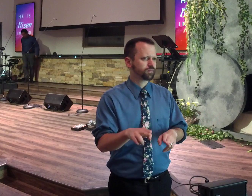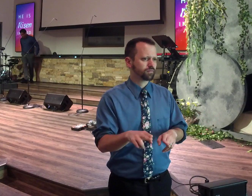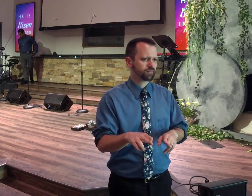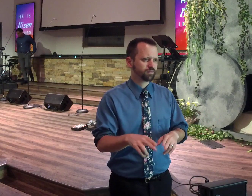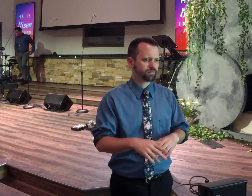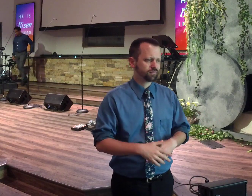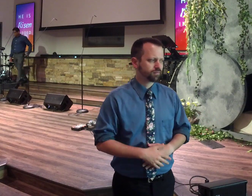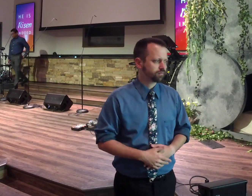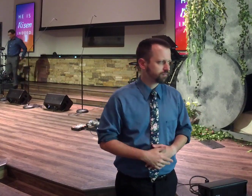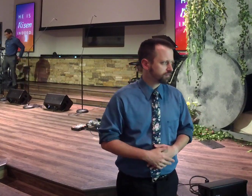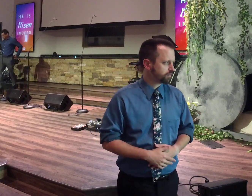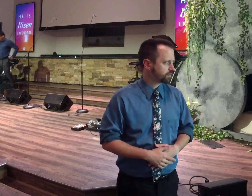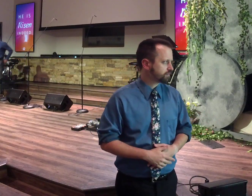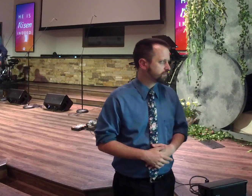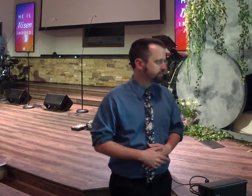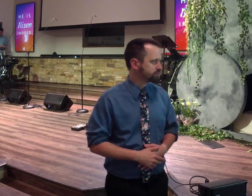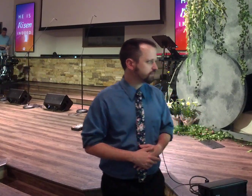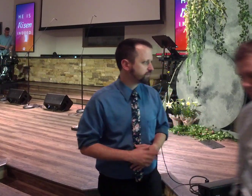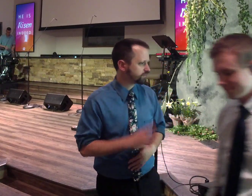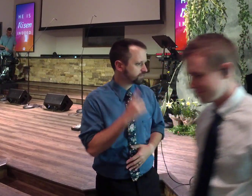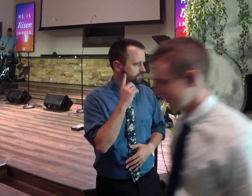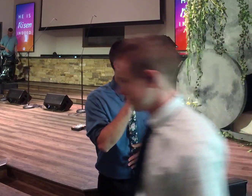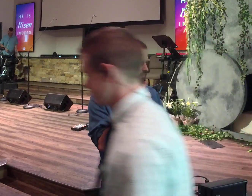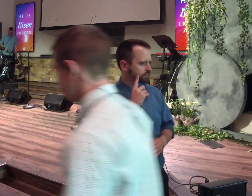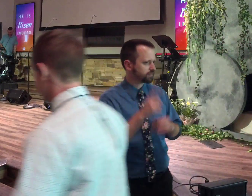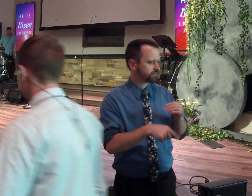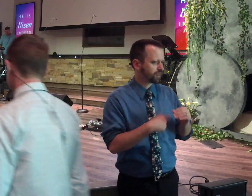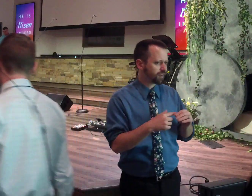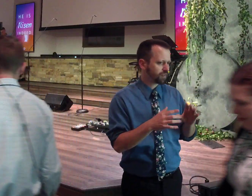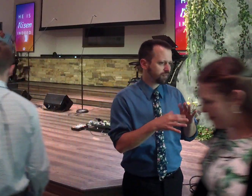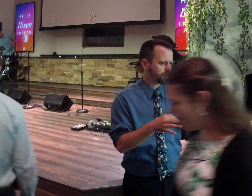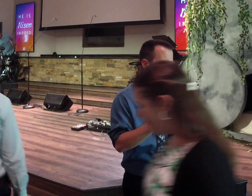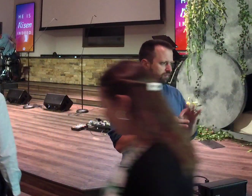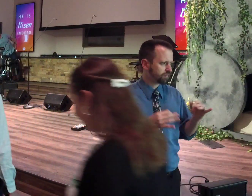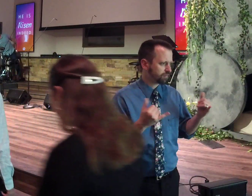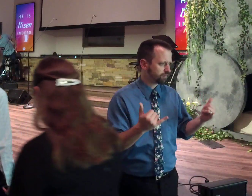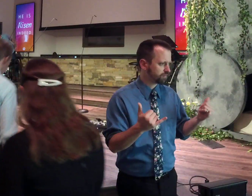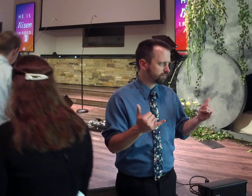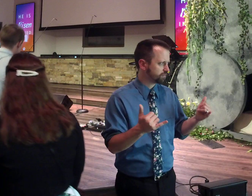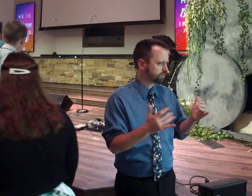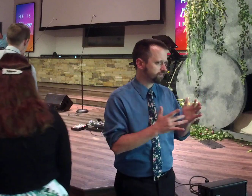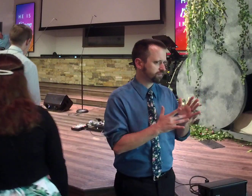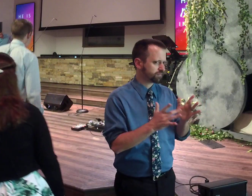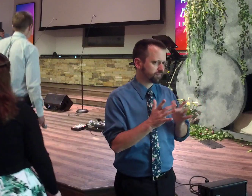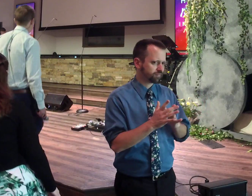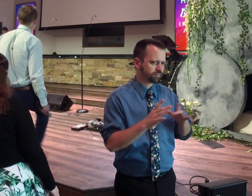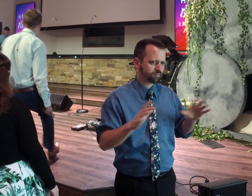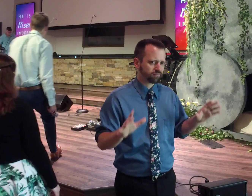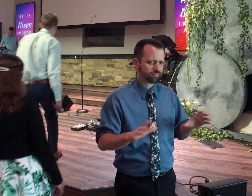we reflect on the message today on what Jesus did for us.